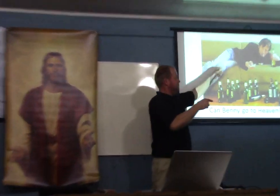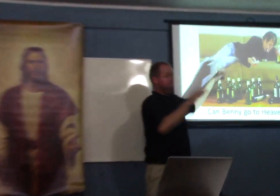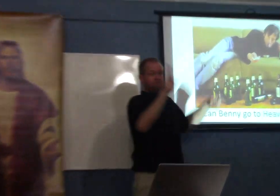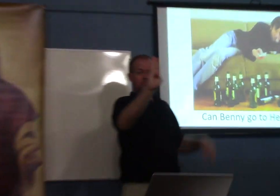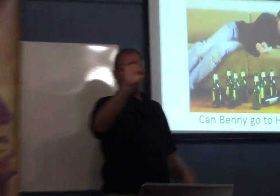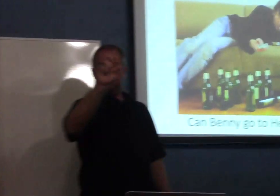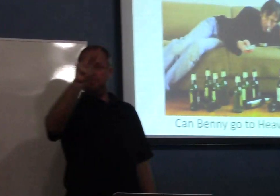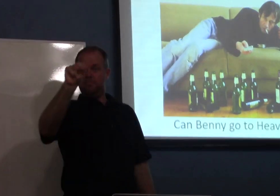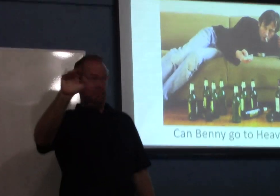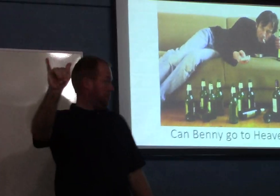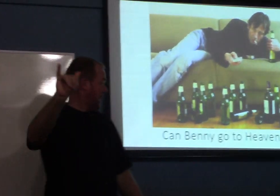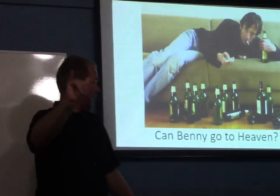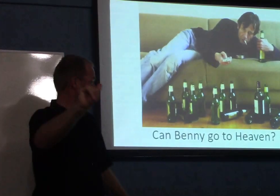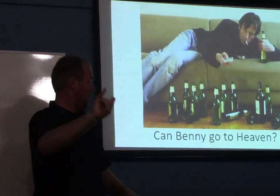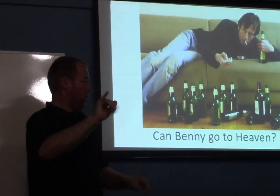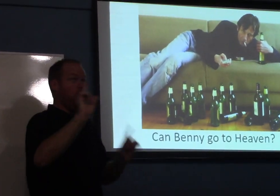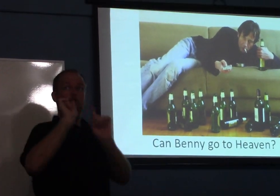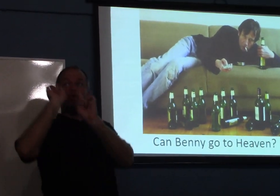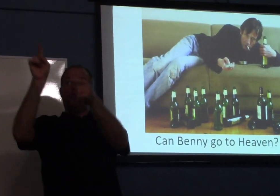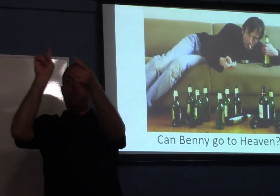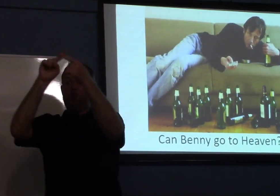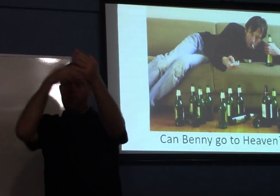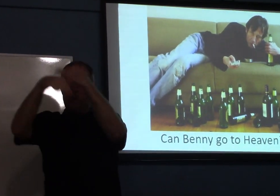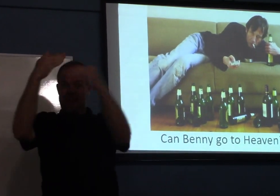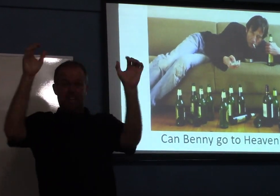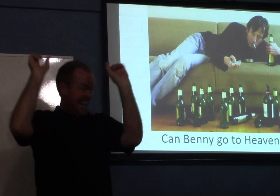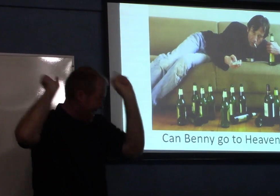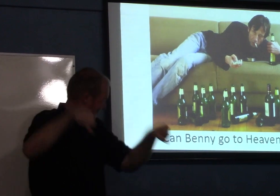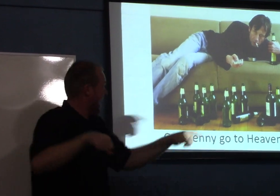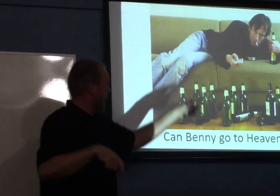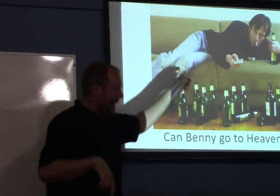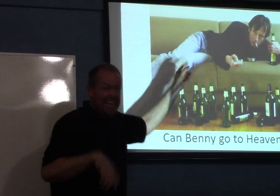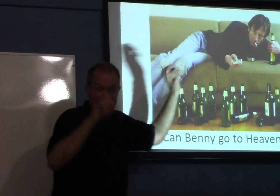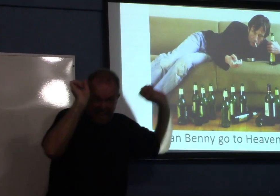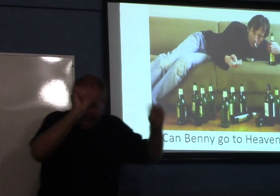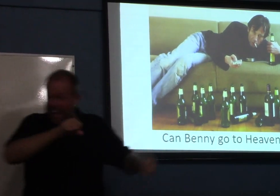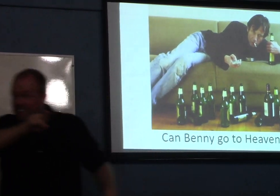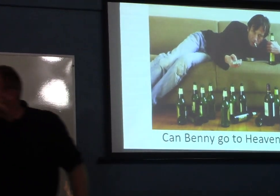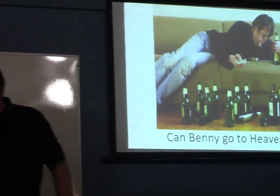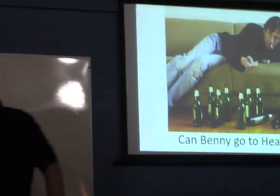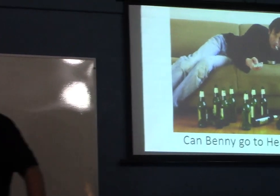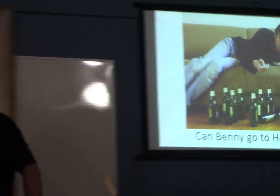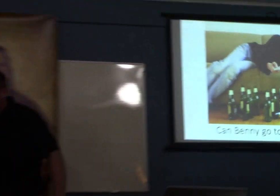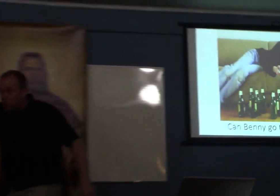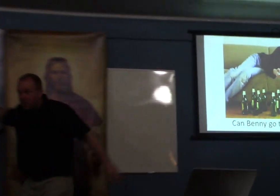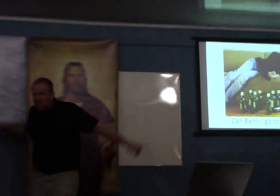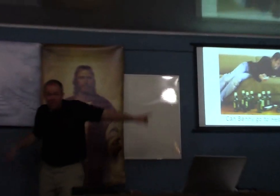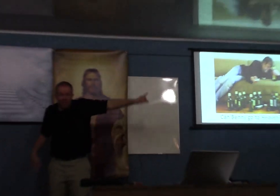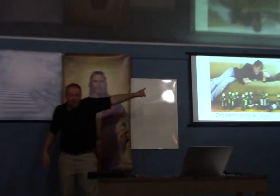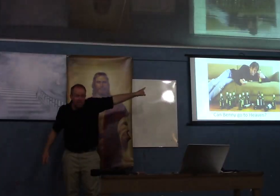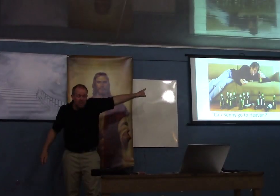Ken, so the man's name is Benny. Can Benny go to heaven? Can he go to heaven?